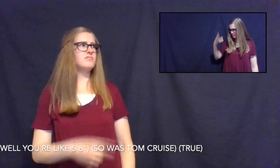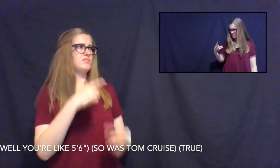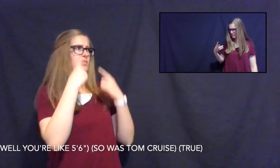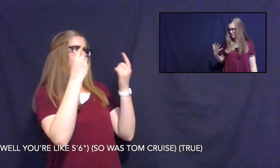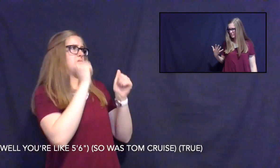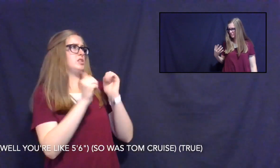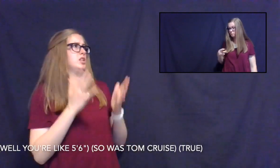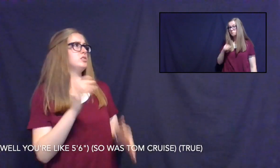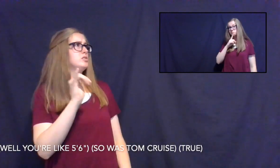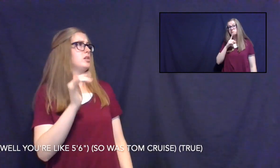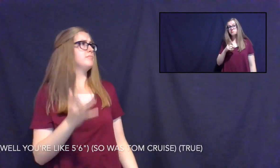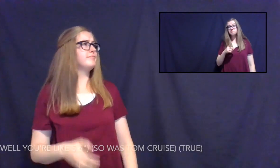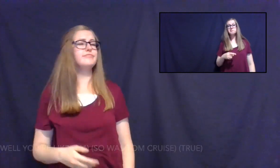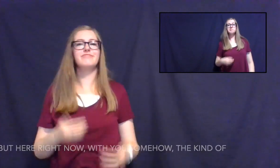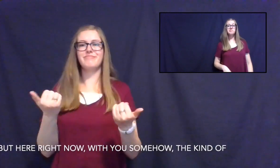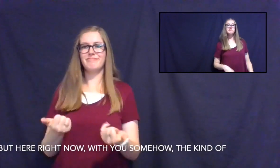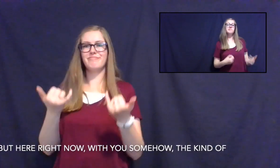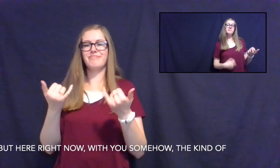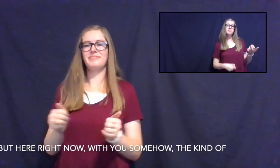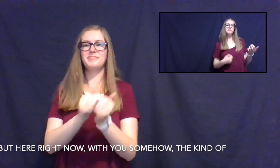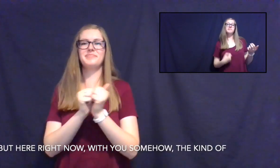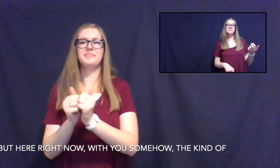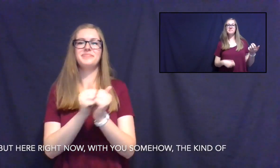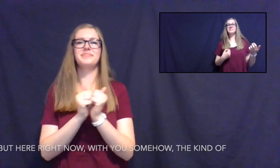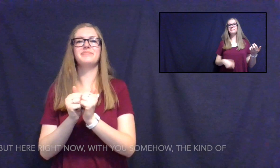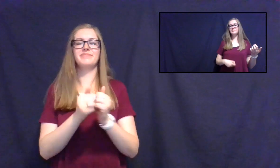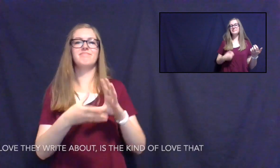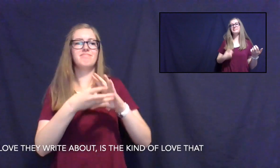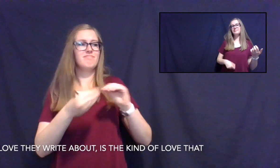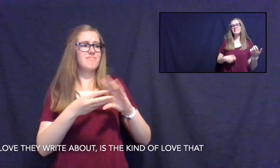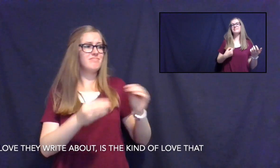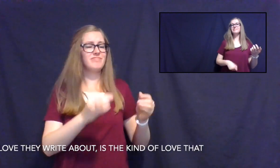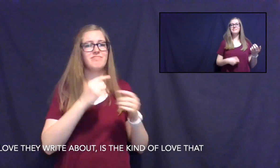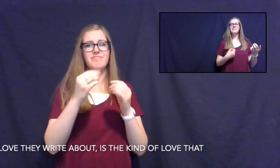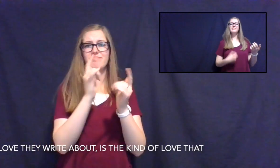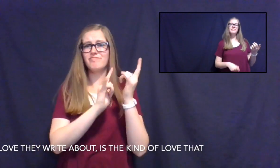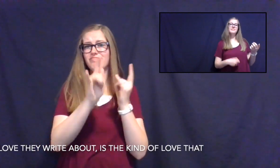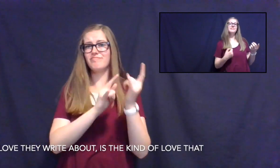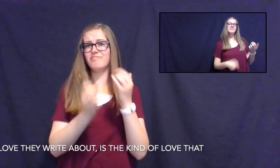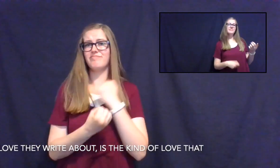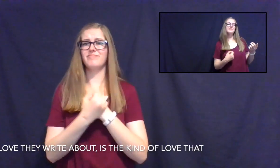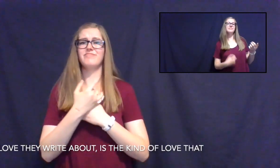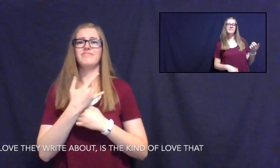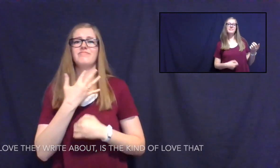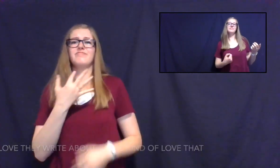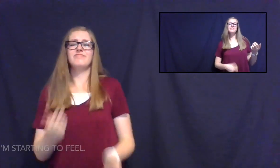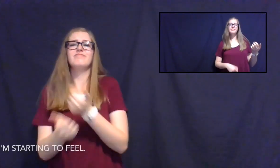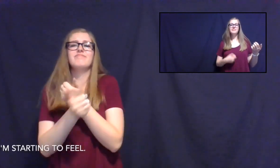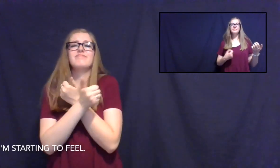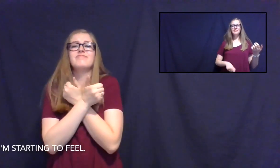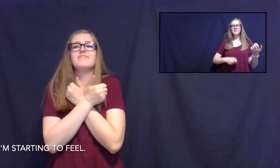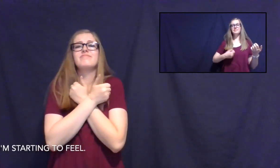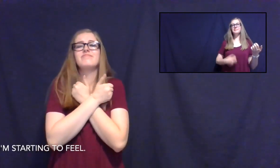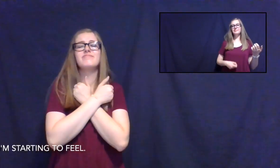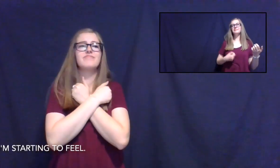5'6 So is Tom Cruise Here right now with you somehow The kind of love they write about Is the kind of love